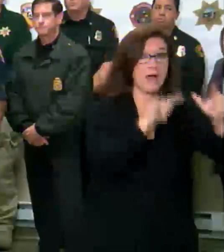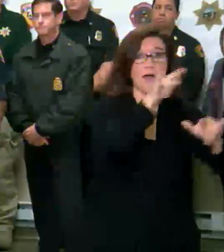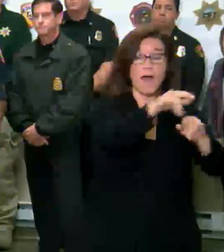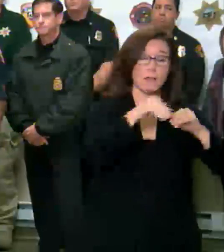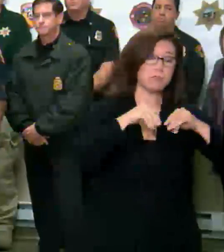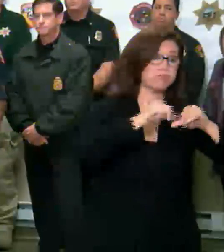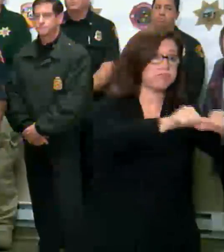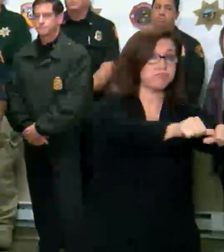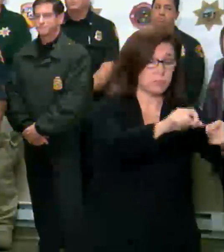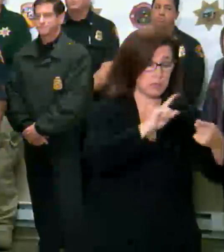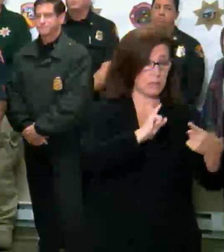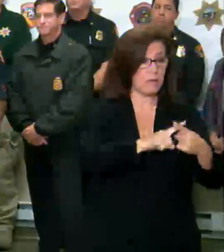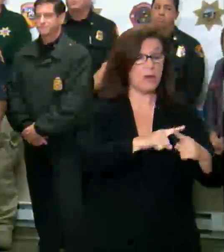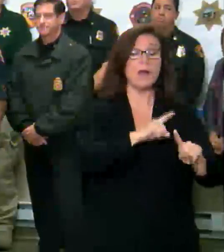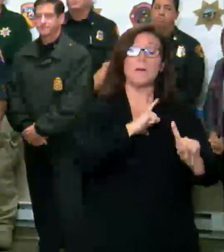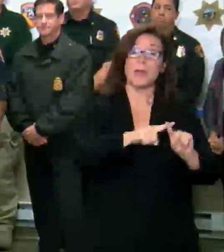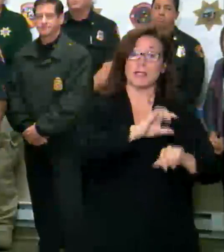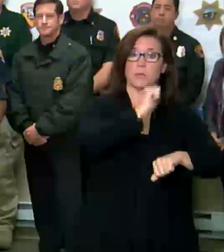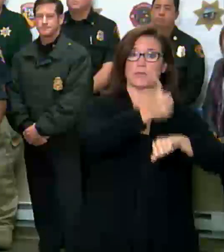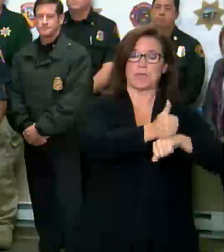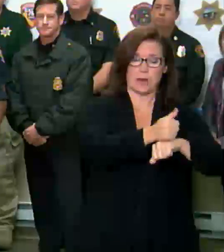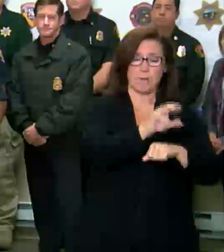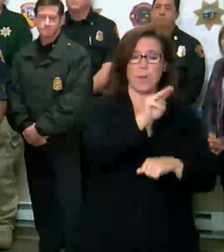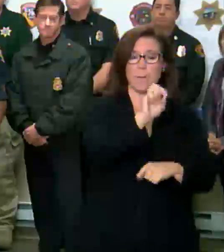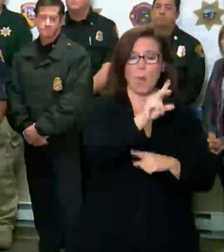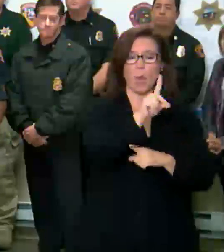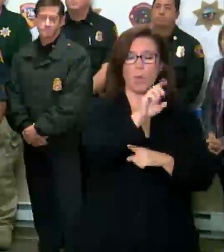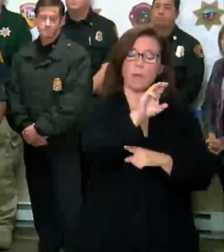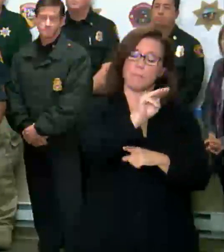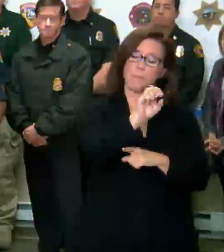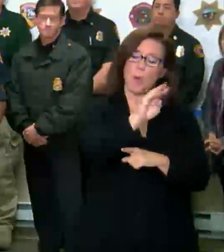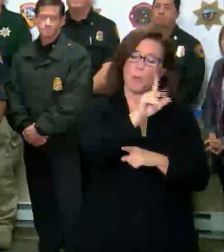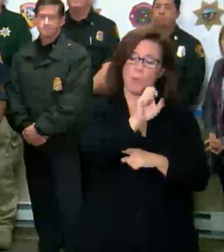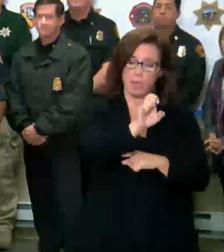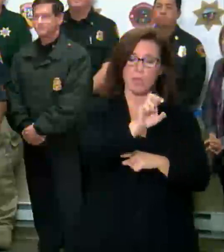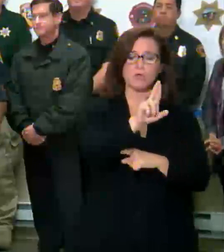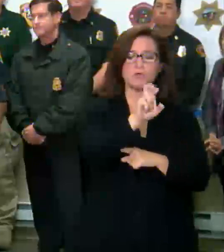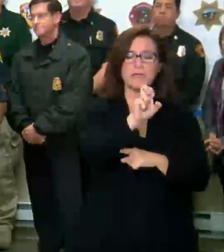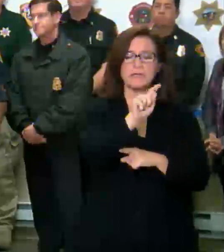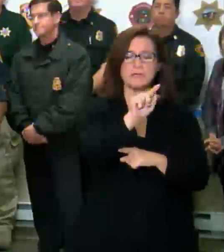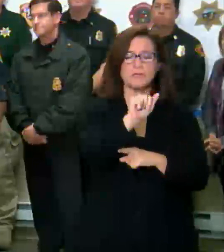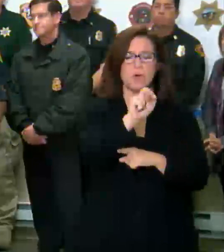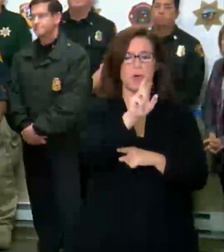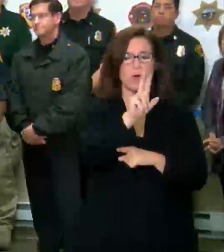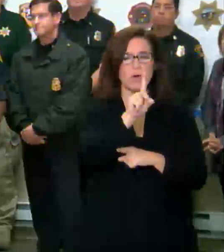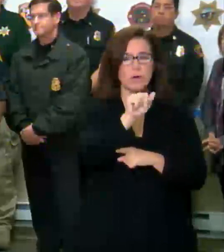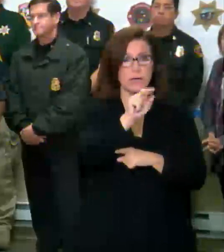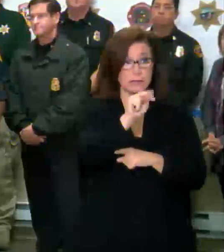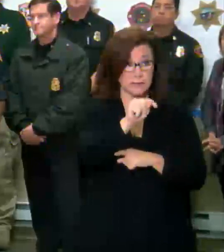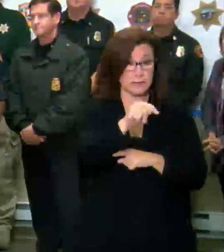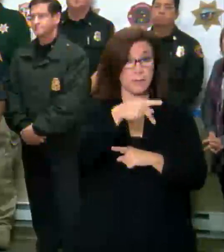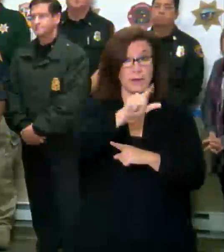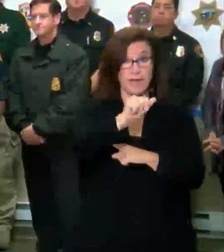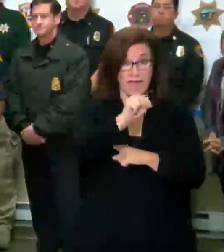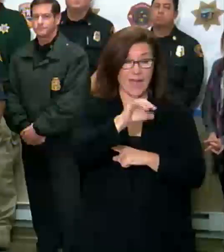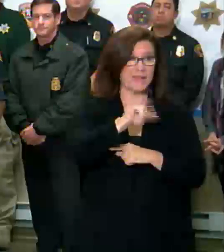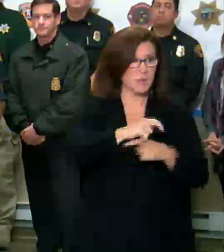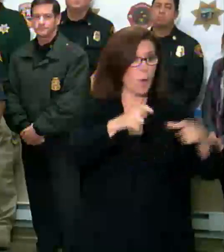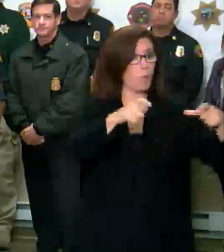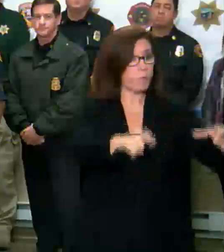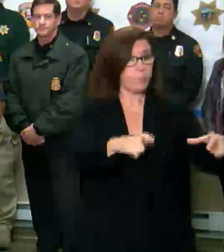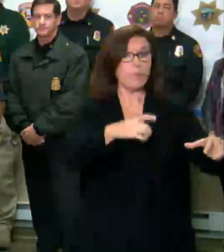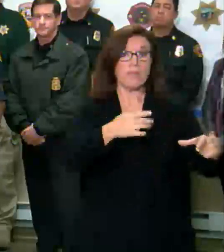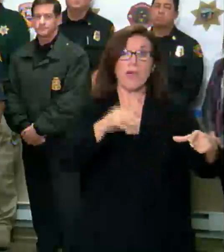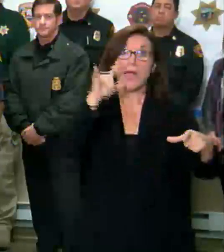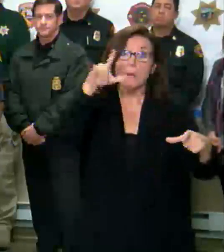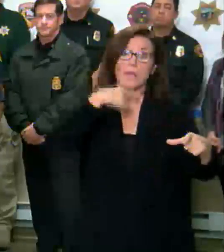mobile retardant plant on that side of the fire, and the helicopters that were flying to that area were dropping retardant, not just water. We recently